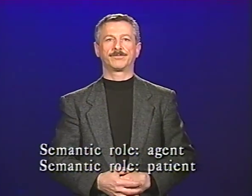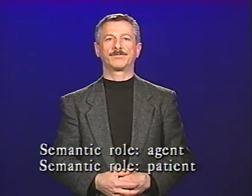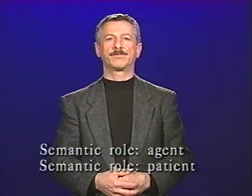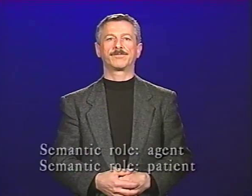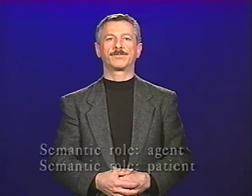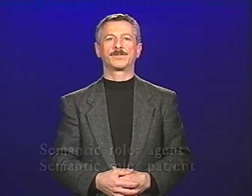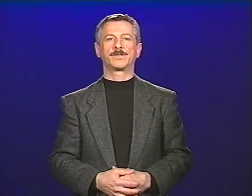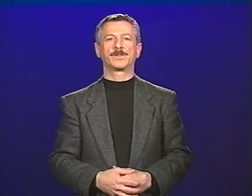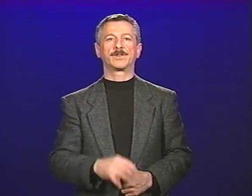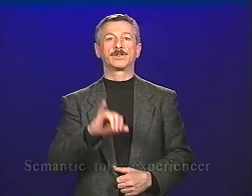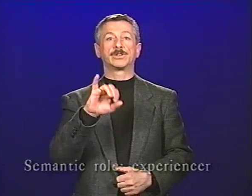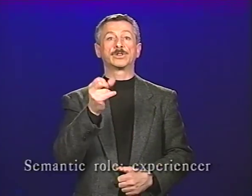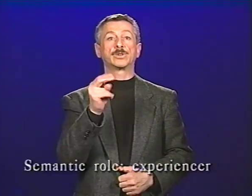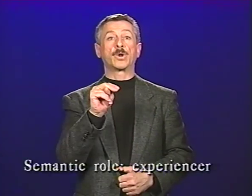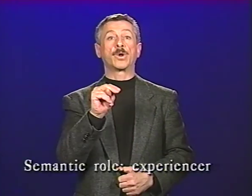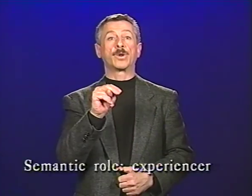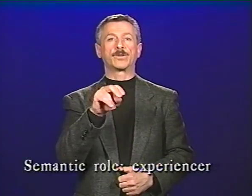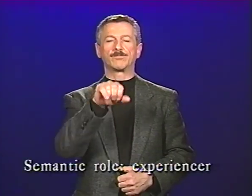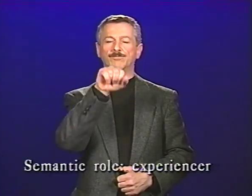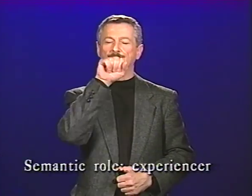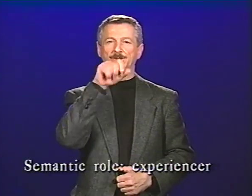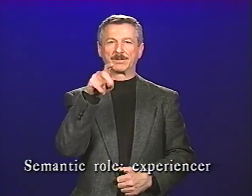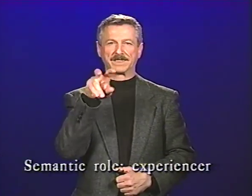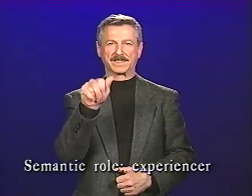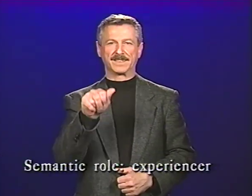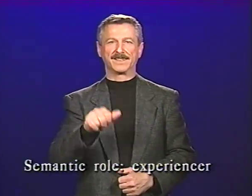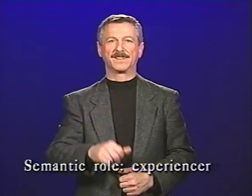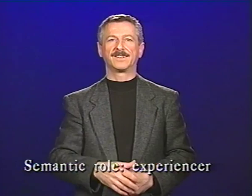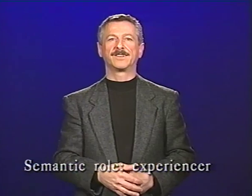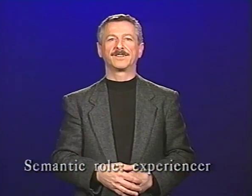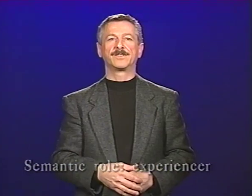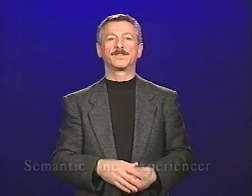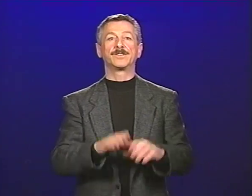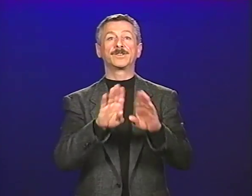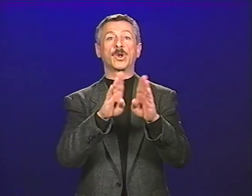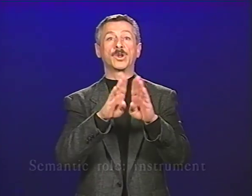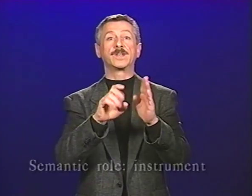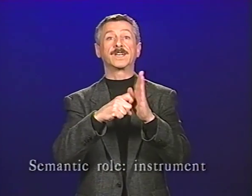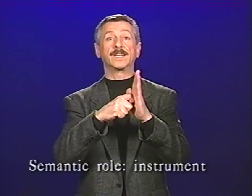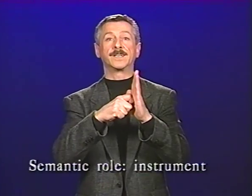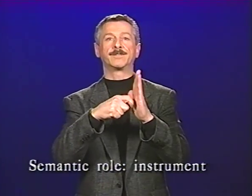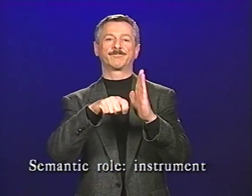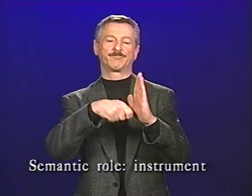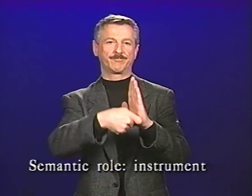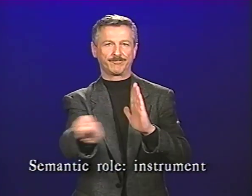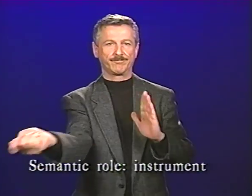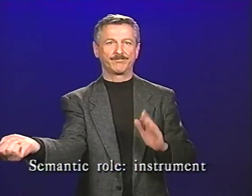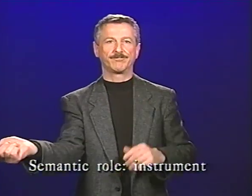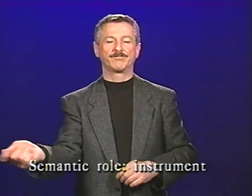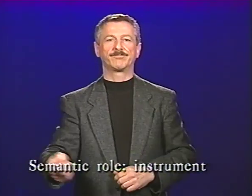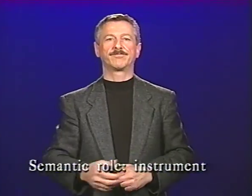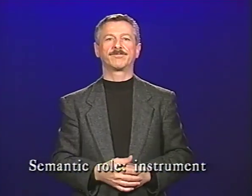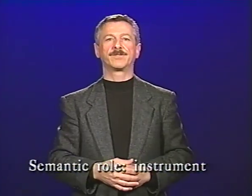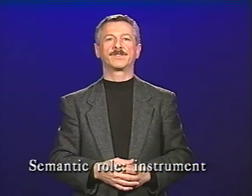The dog chases the cat. Joan loves pizza. The key opens the door.